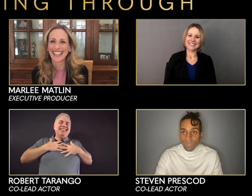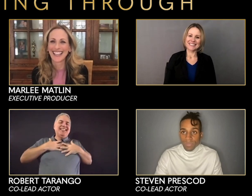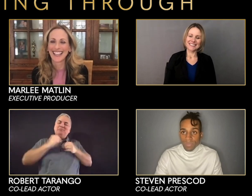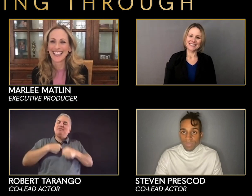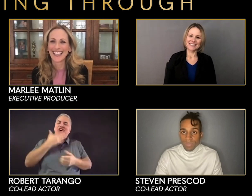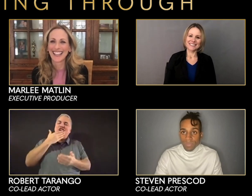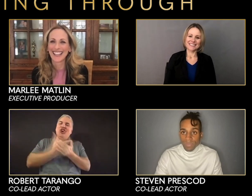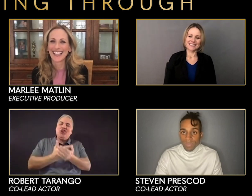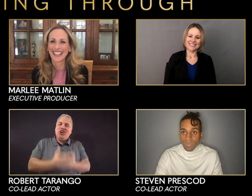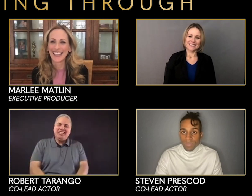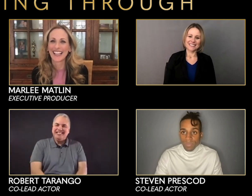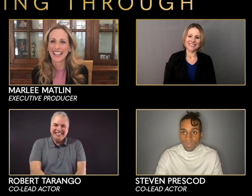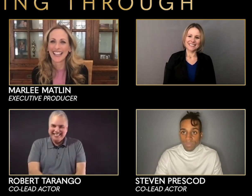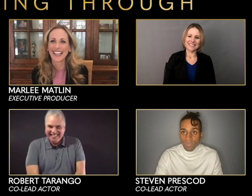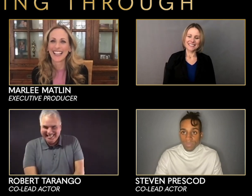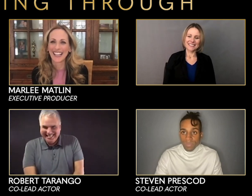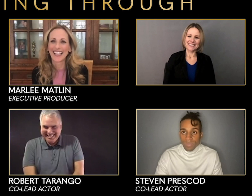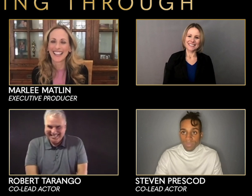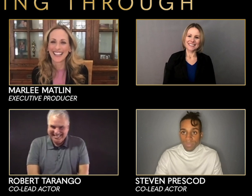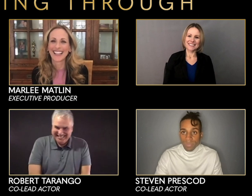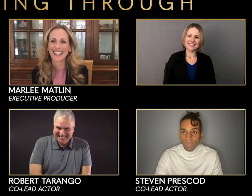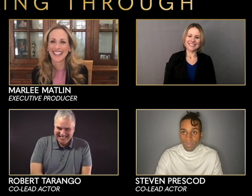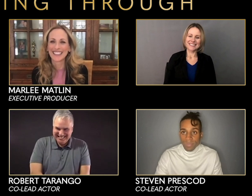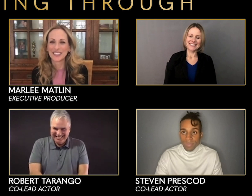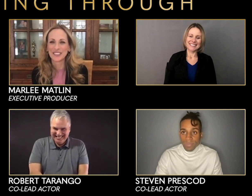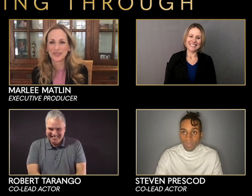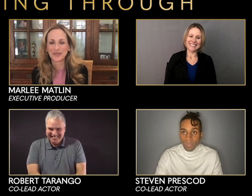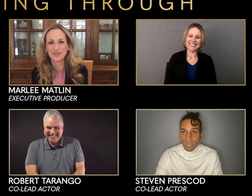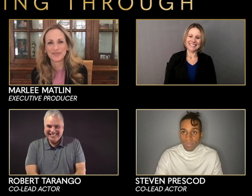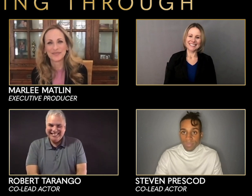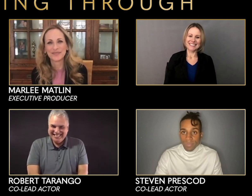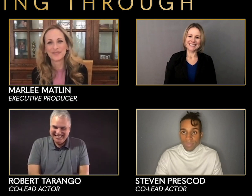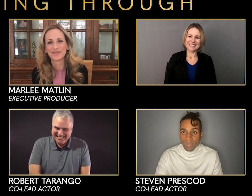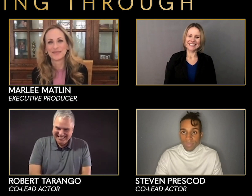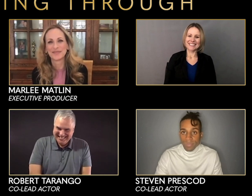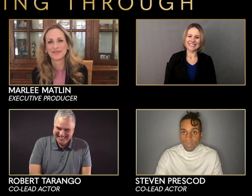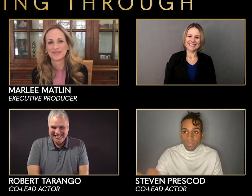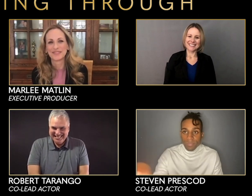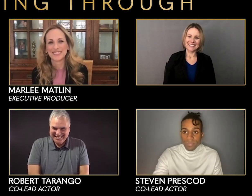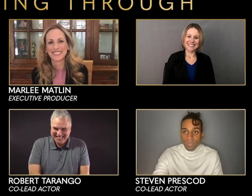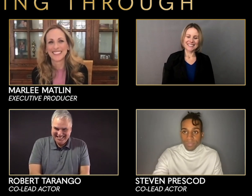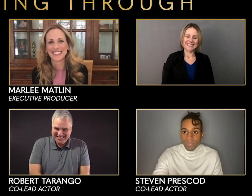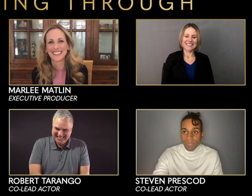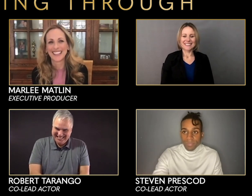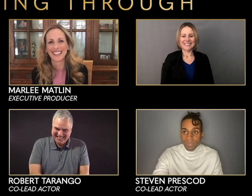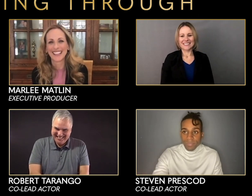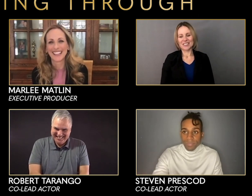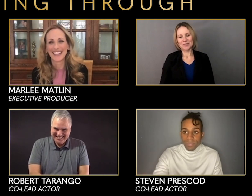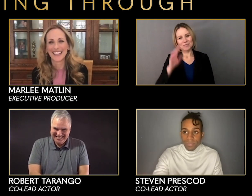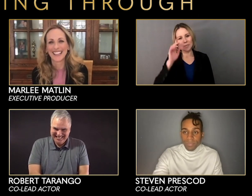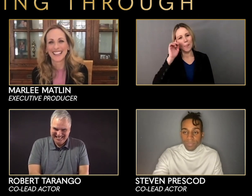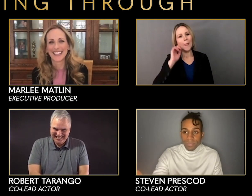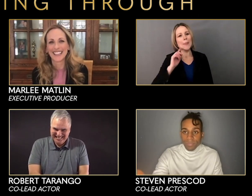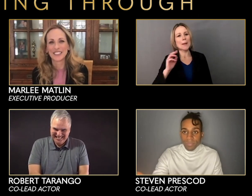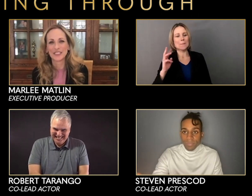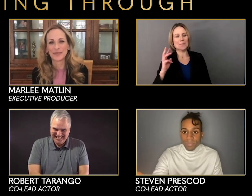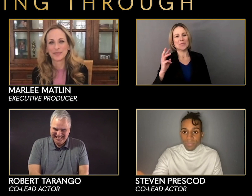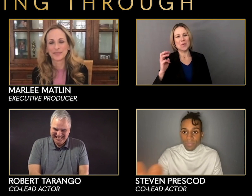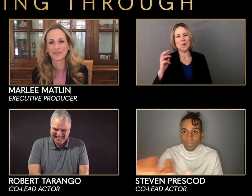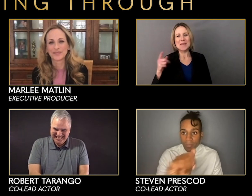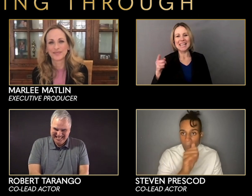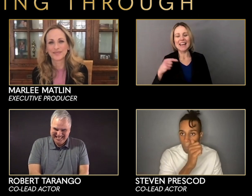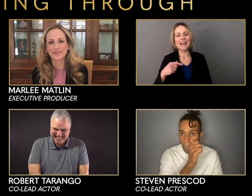how successfully I did it. I can't tell you how good that felt. I will assume that